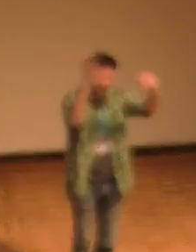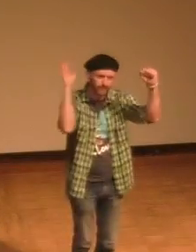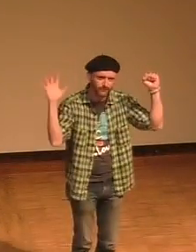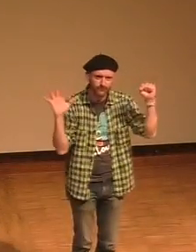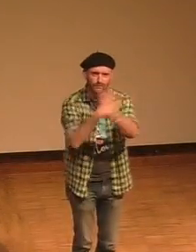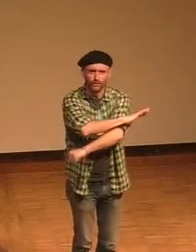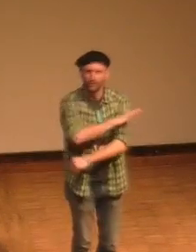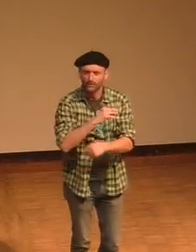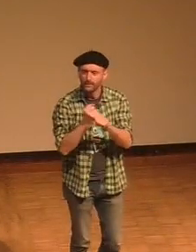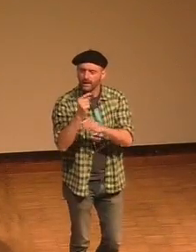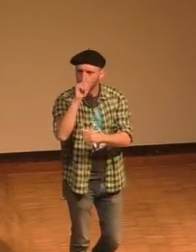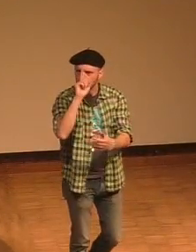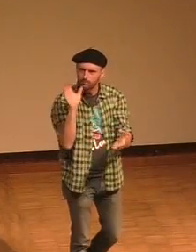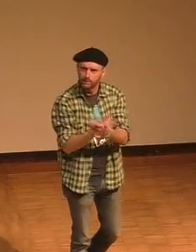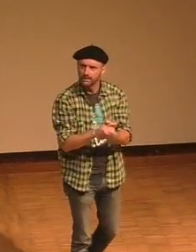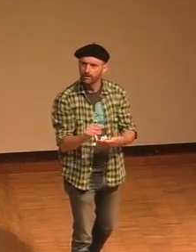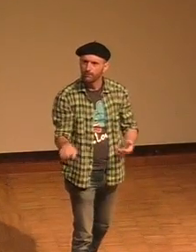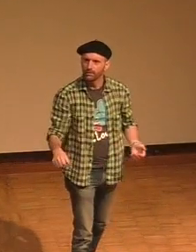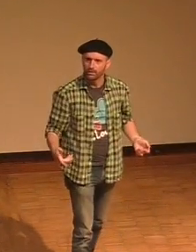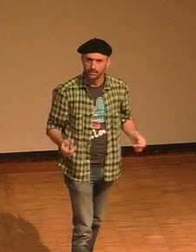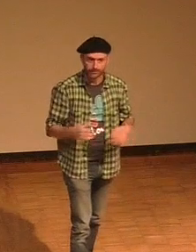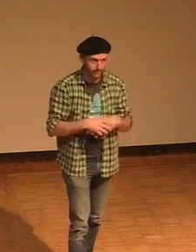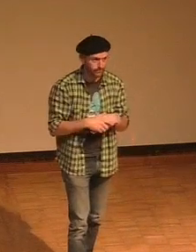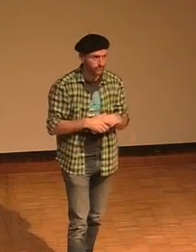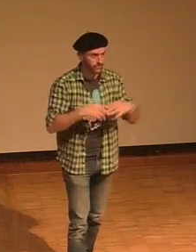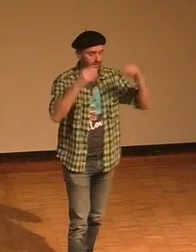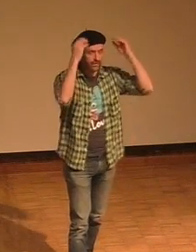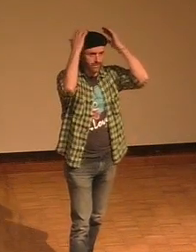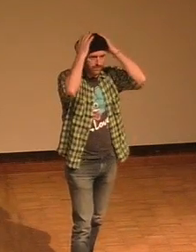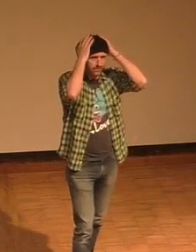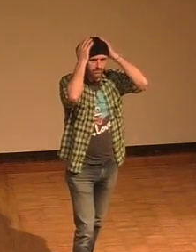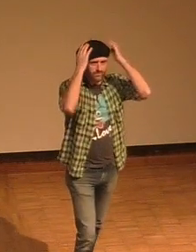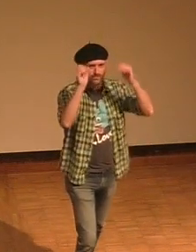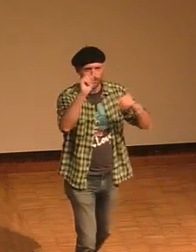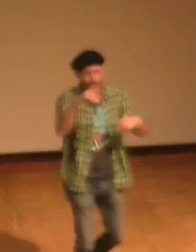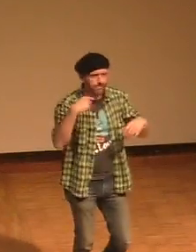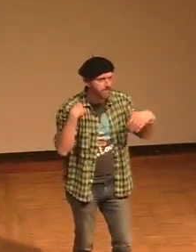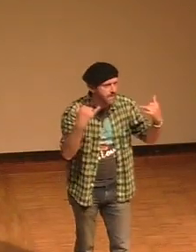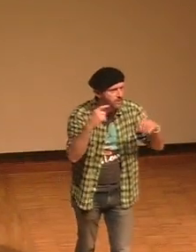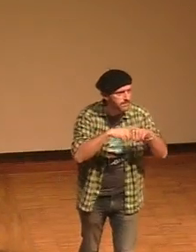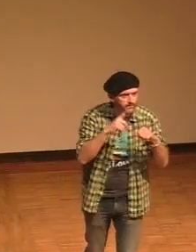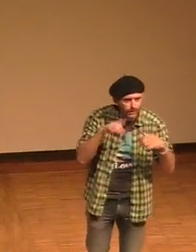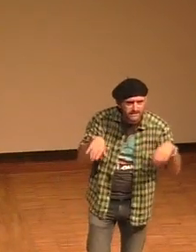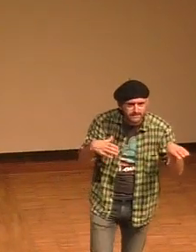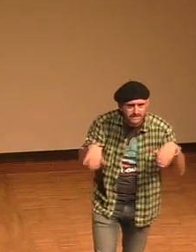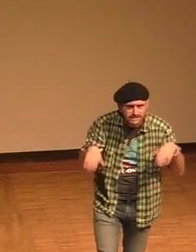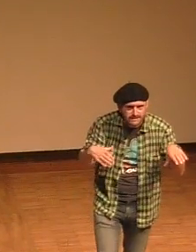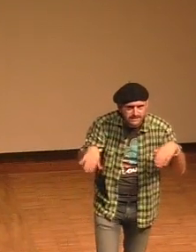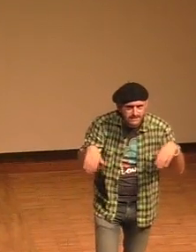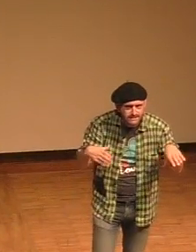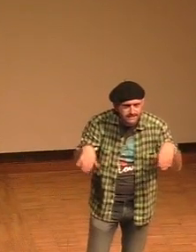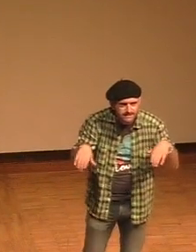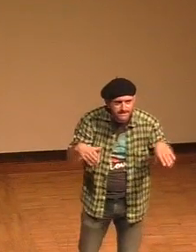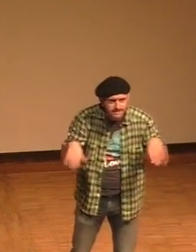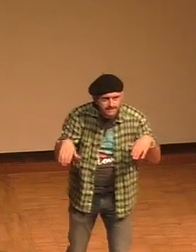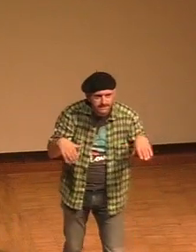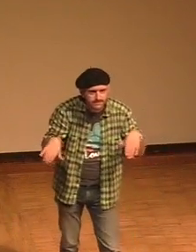face. They're fully embodied and believable because of the way they're signing. So now it's time